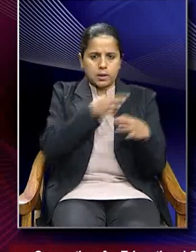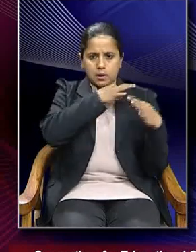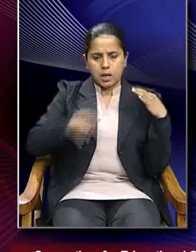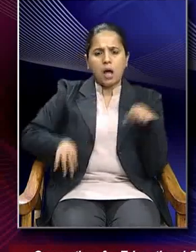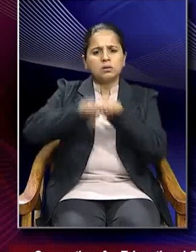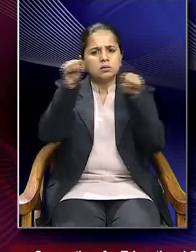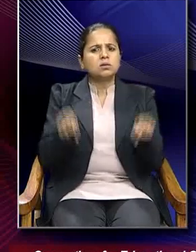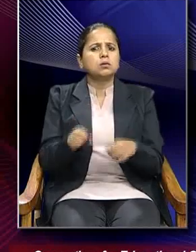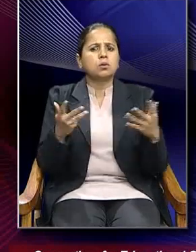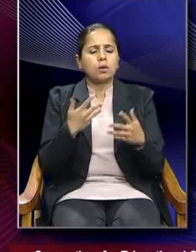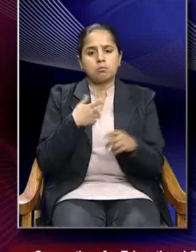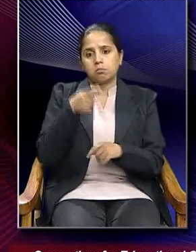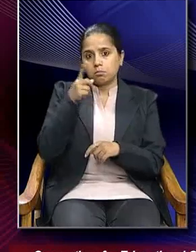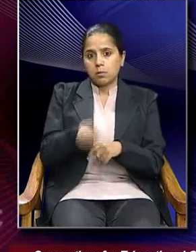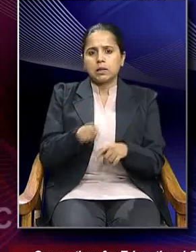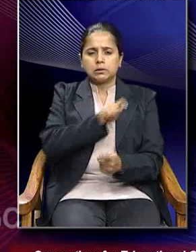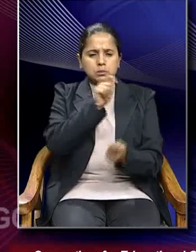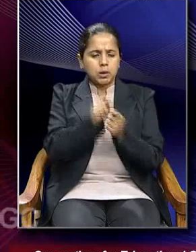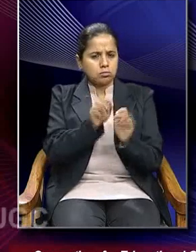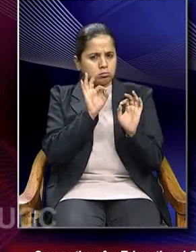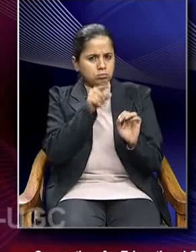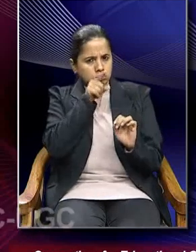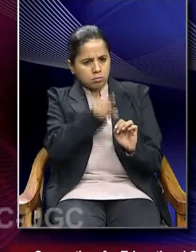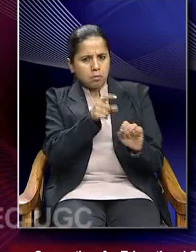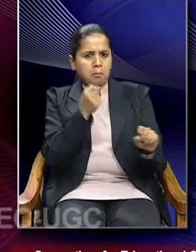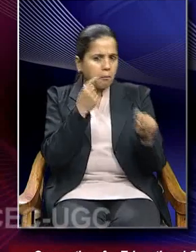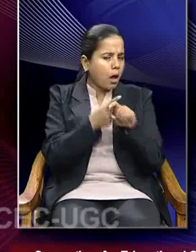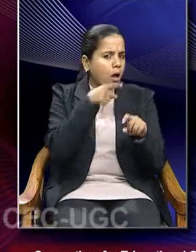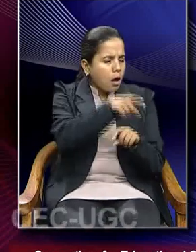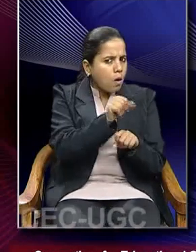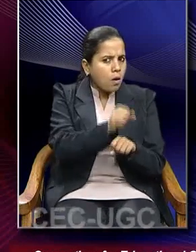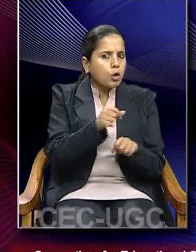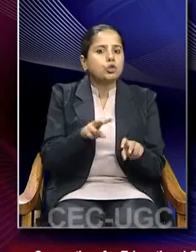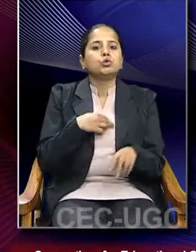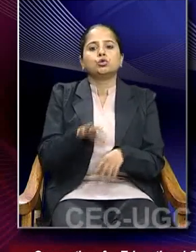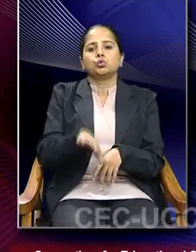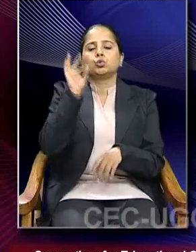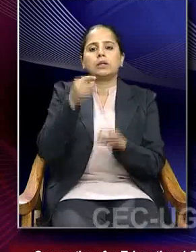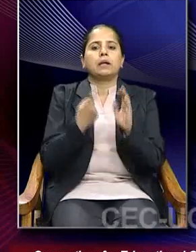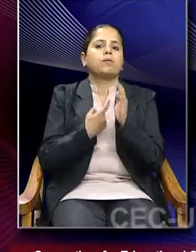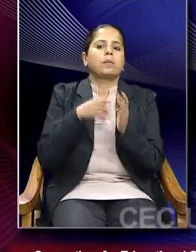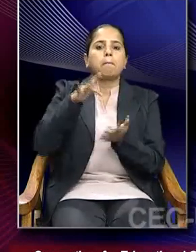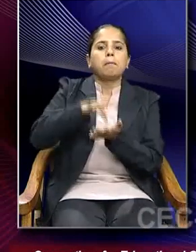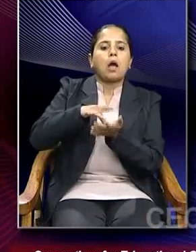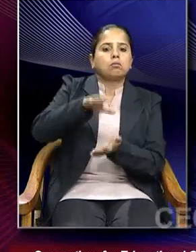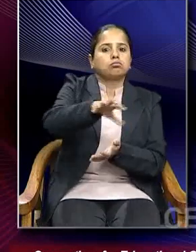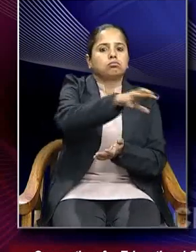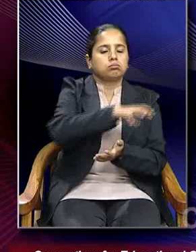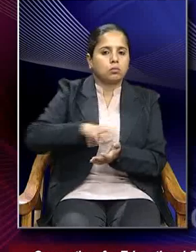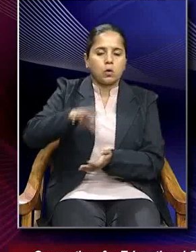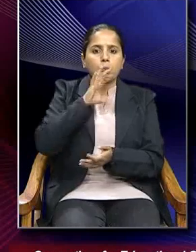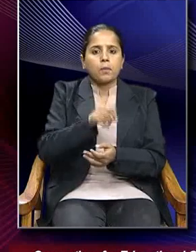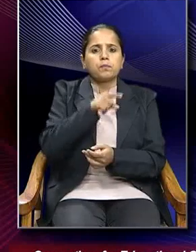system, I have to be very specific that I choose a region and a